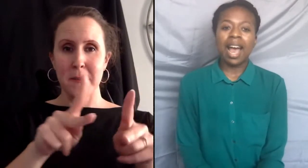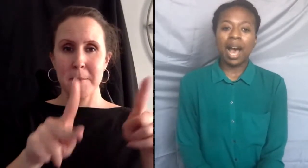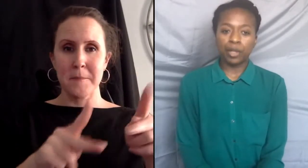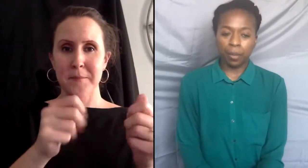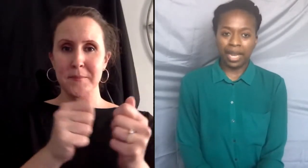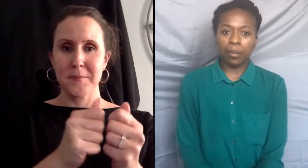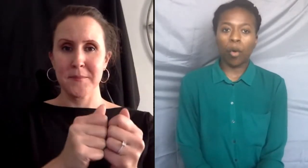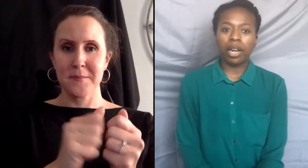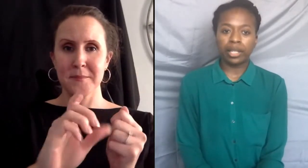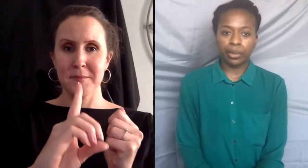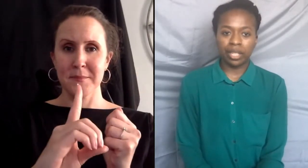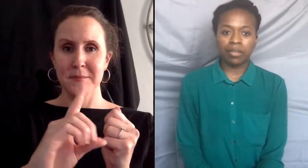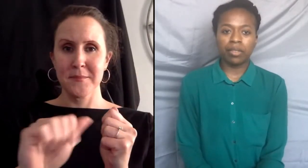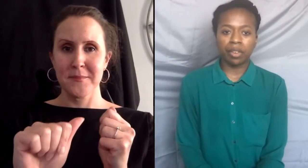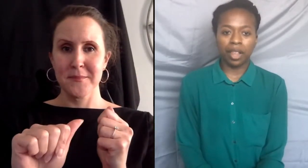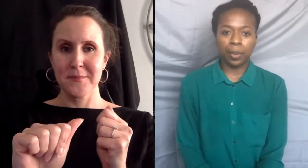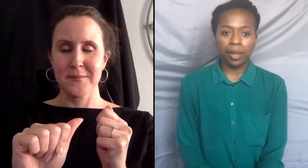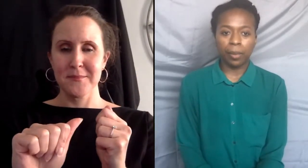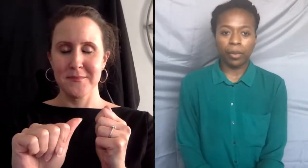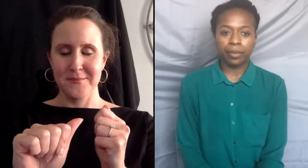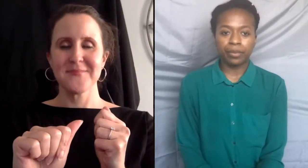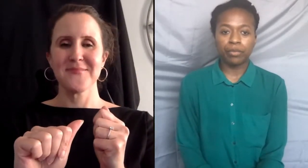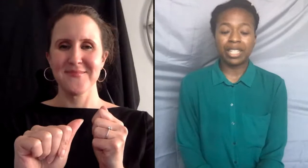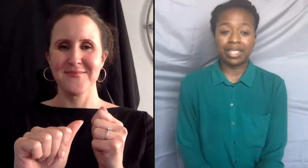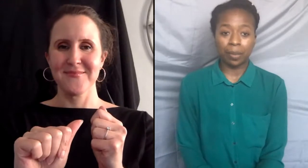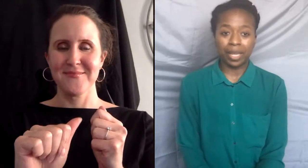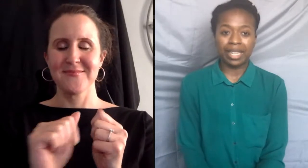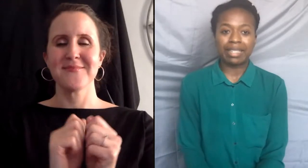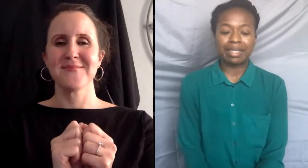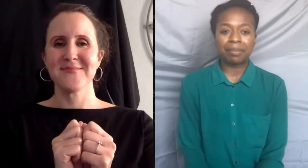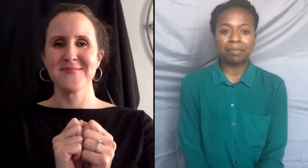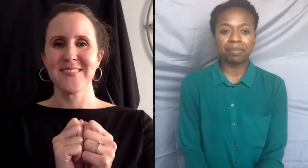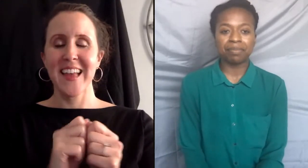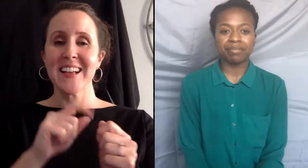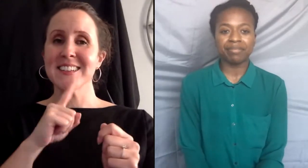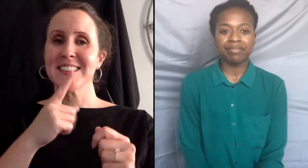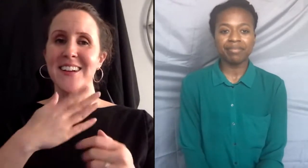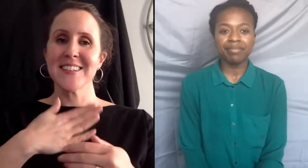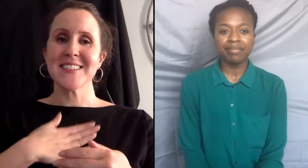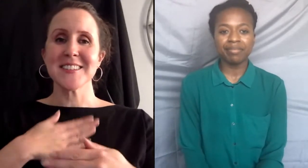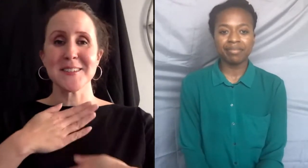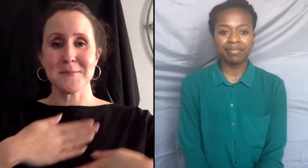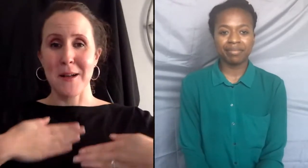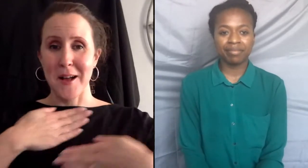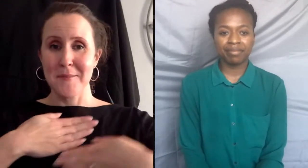and how to make it more inclusive for other people with disabilities.